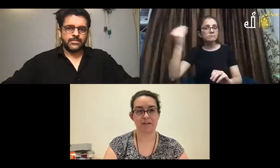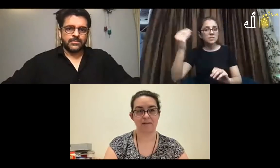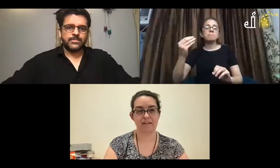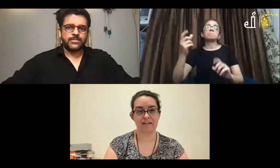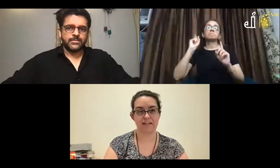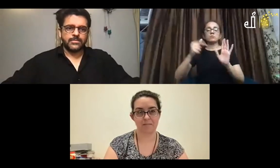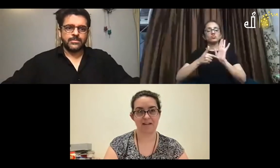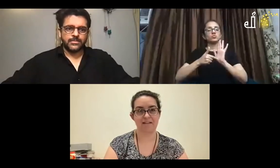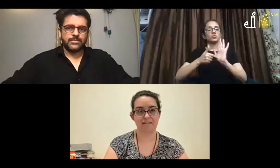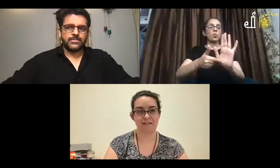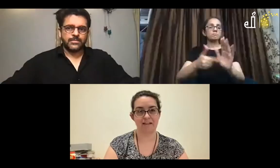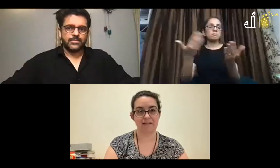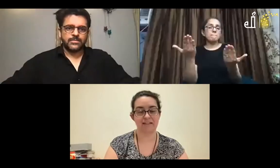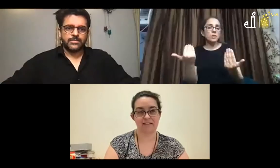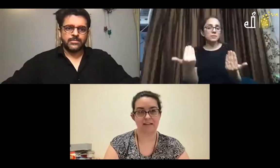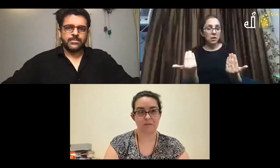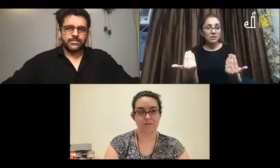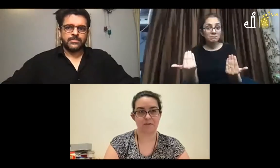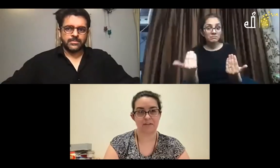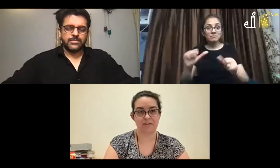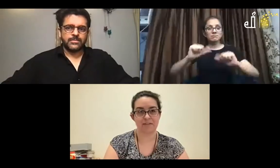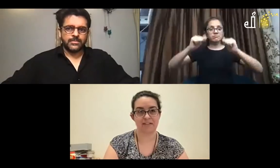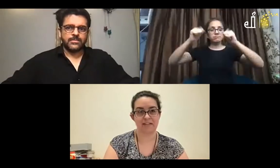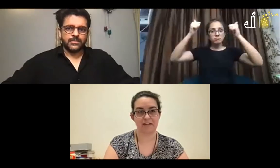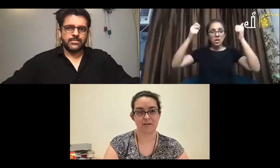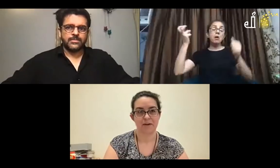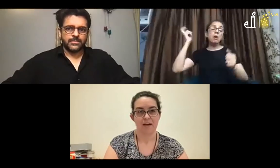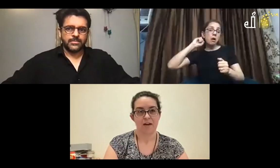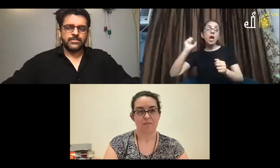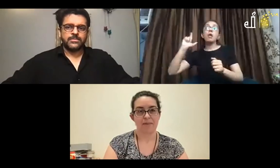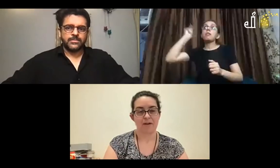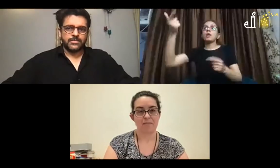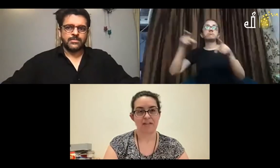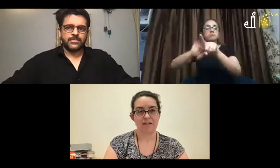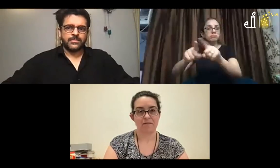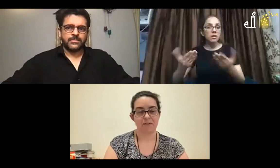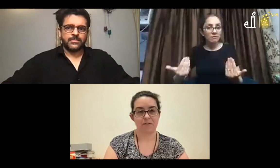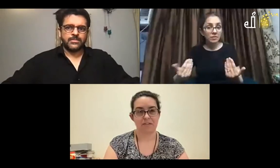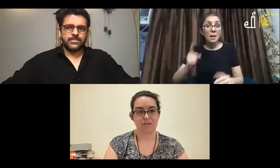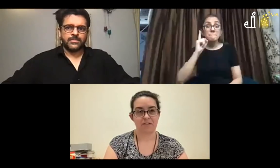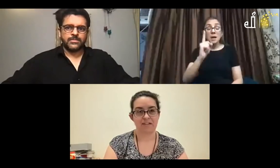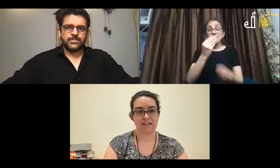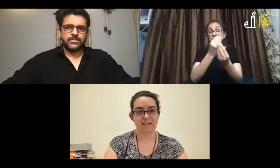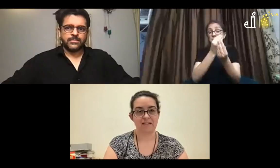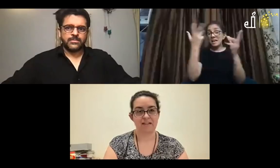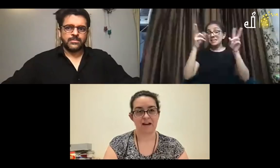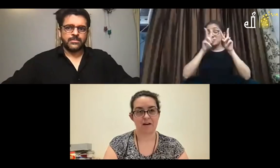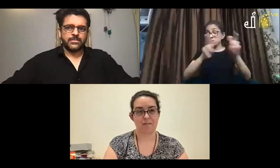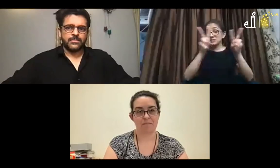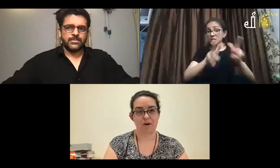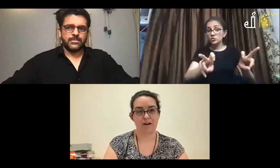exposure will inhibit the success with cochlear implants later. But many of those research